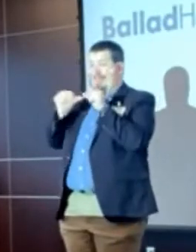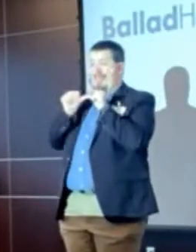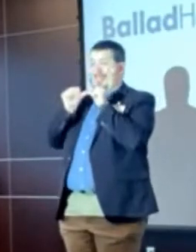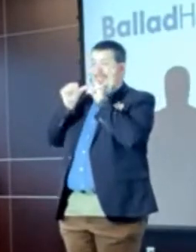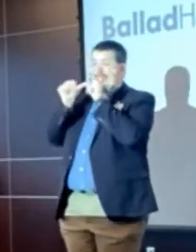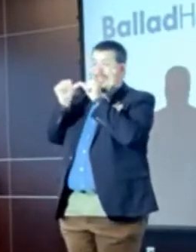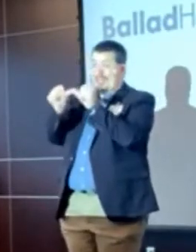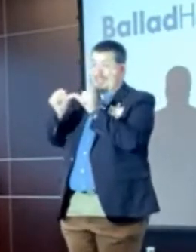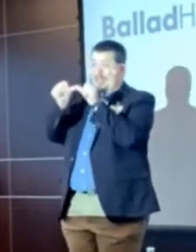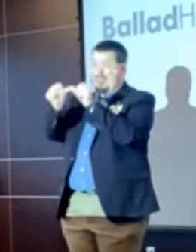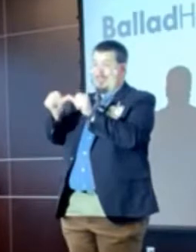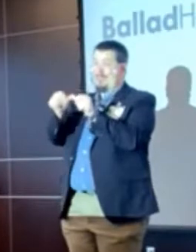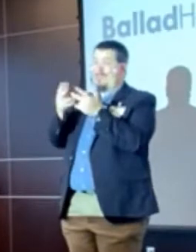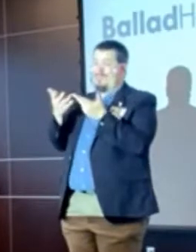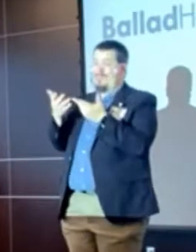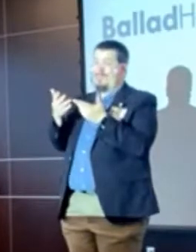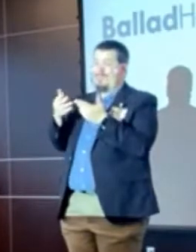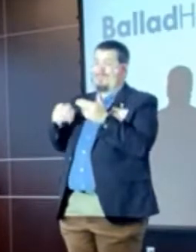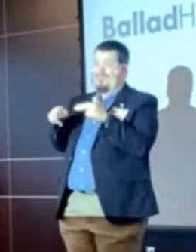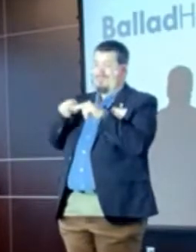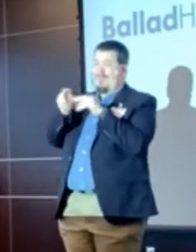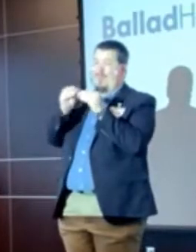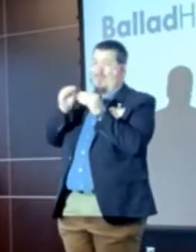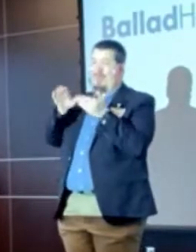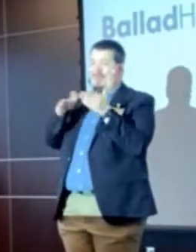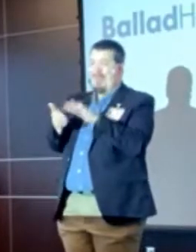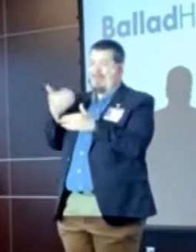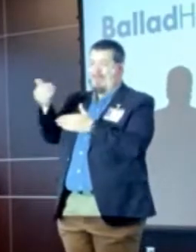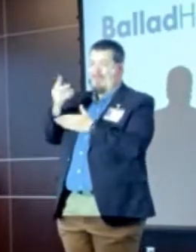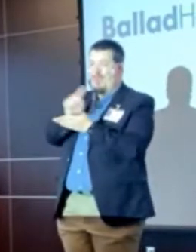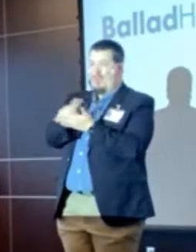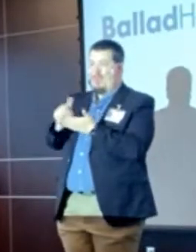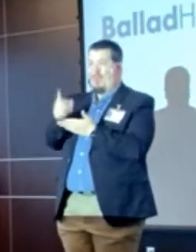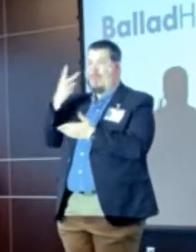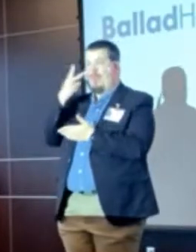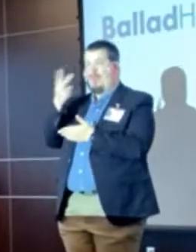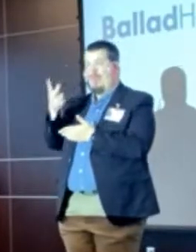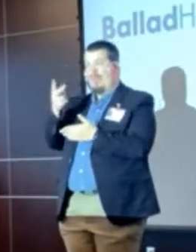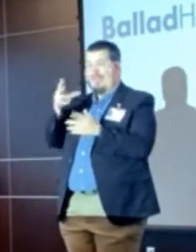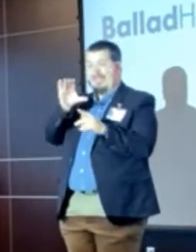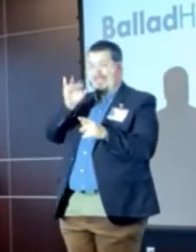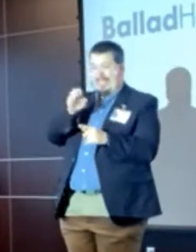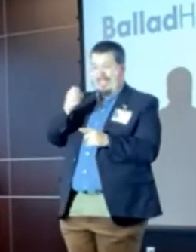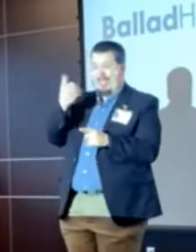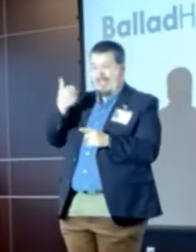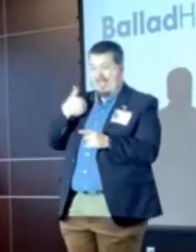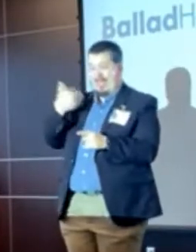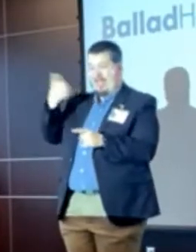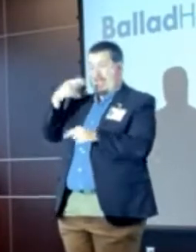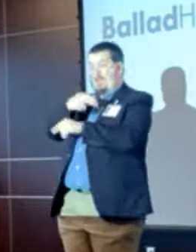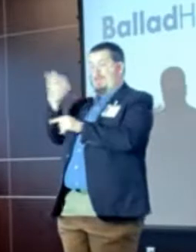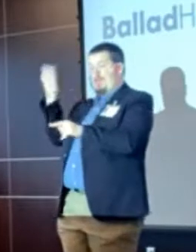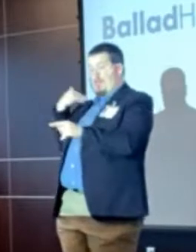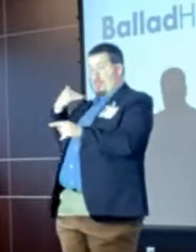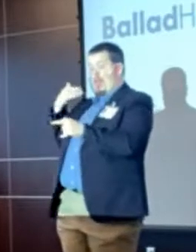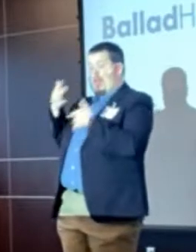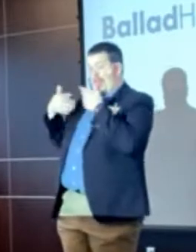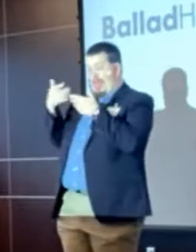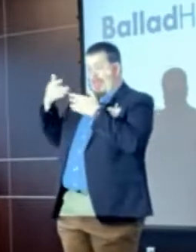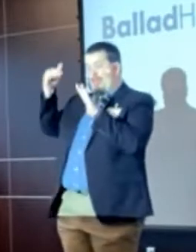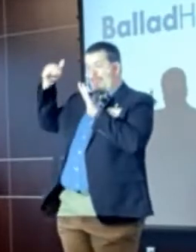to increase over the next couple of weeks as we see the cases that we have had in the hospital before start to